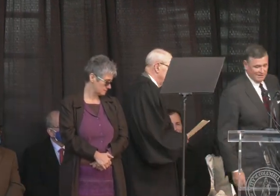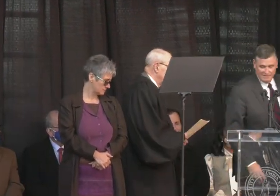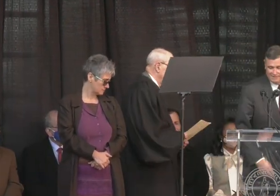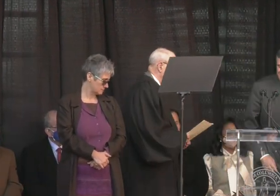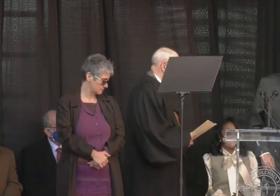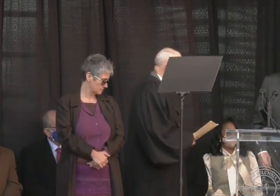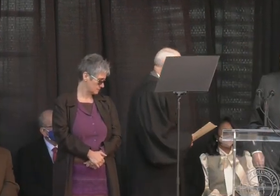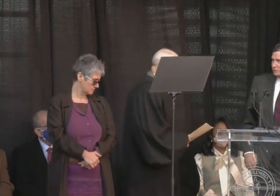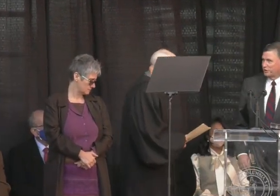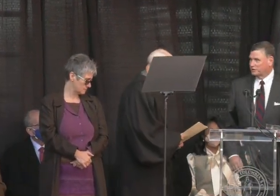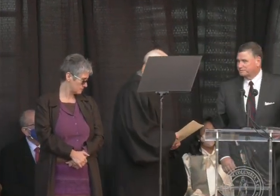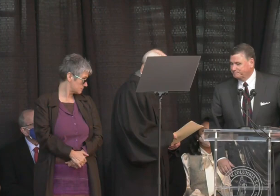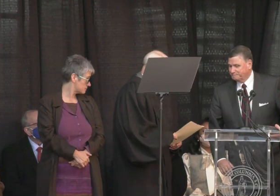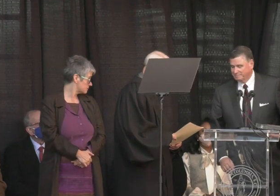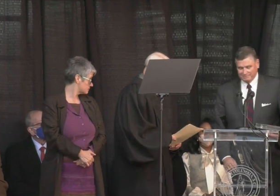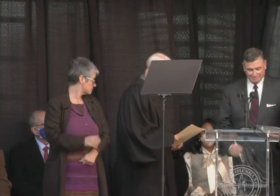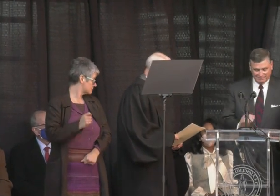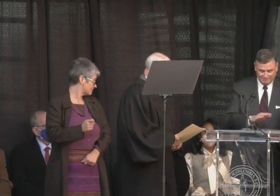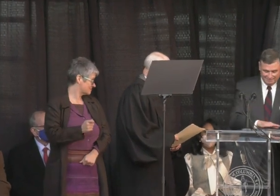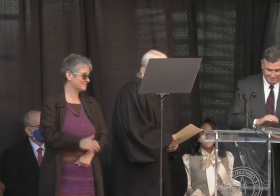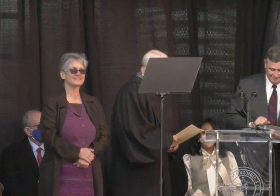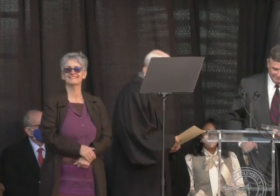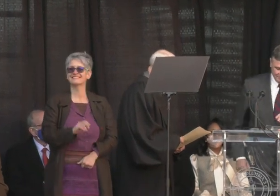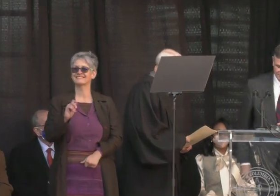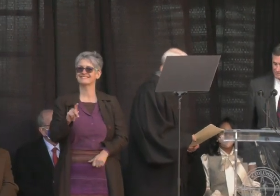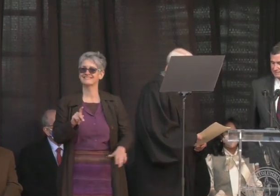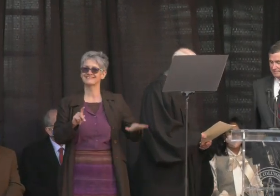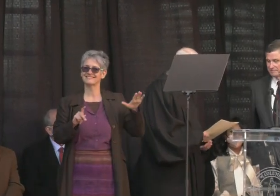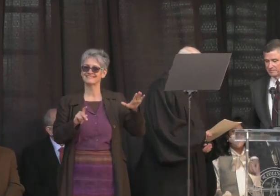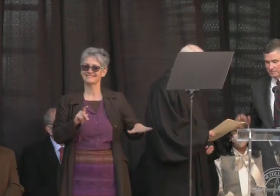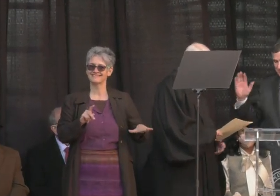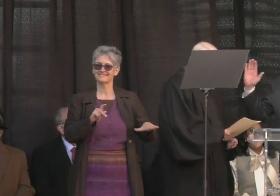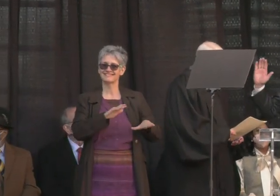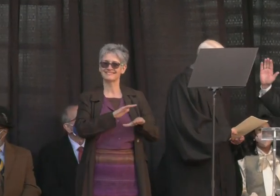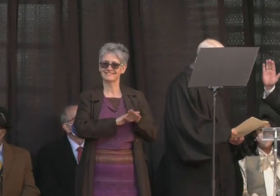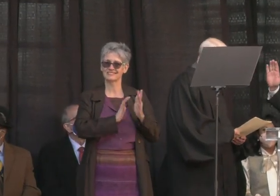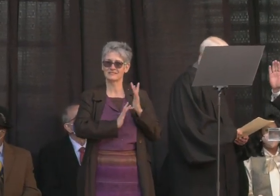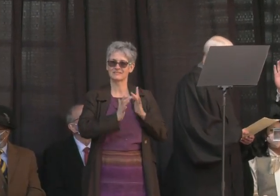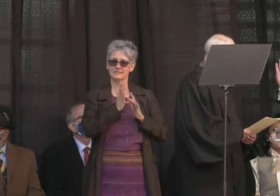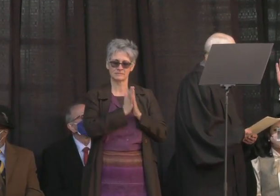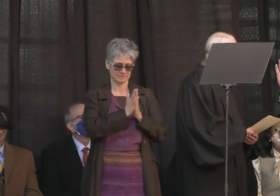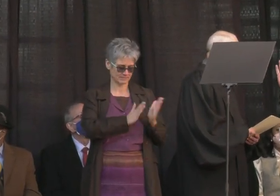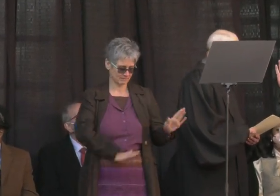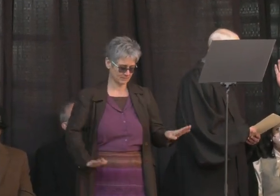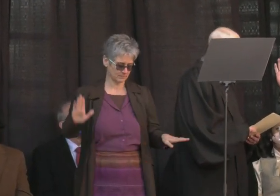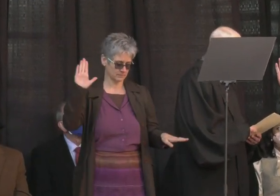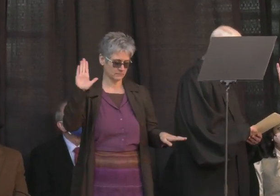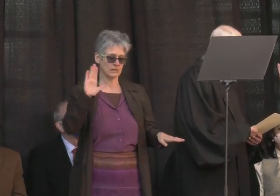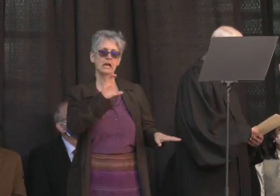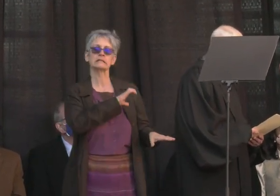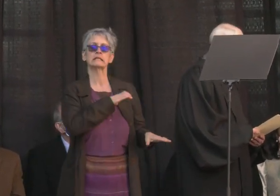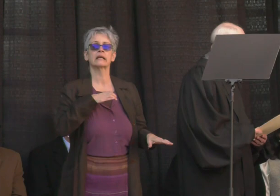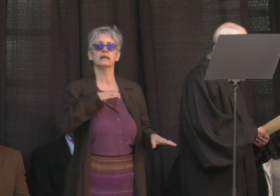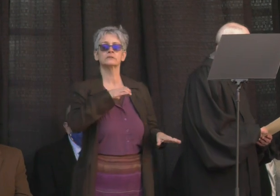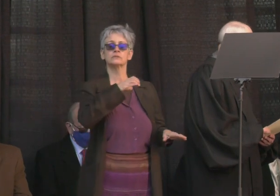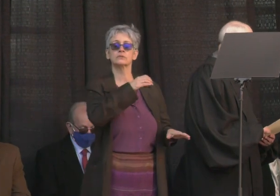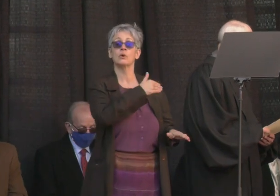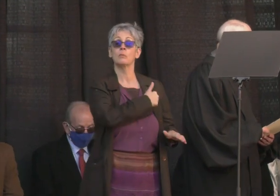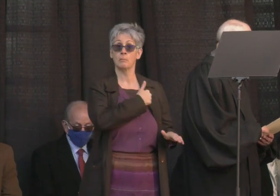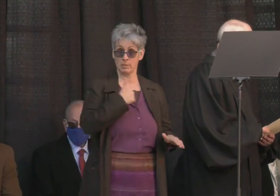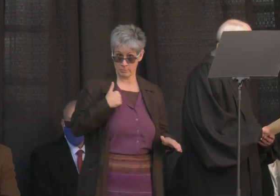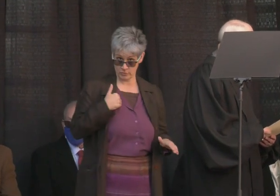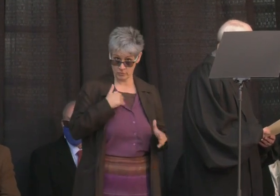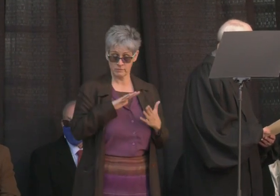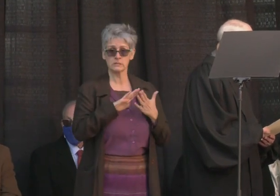Judge, okay, left hand on the Bible, raise your right. As a council member of the City of Columbia. As